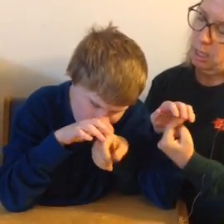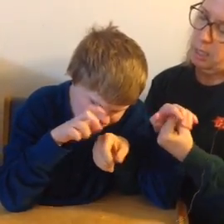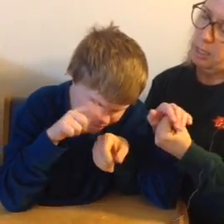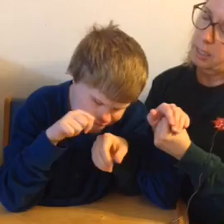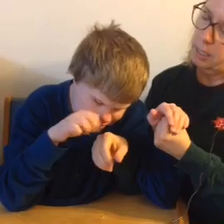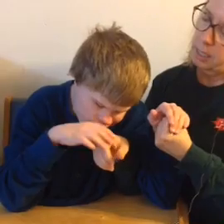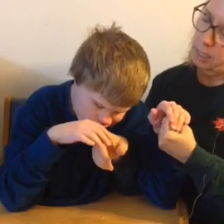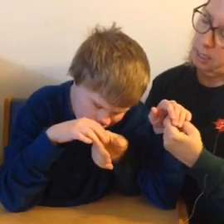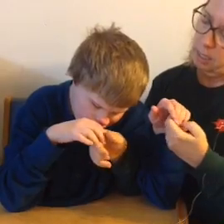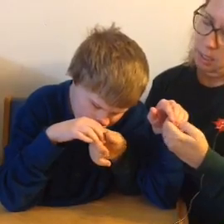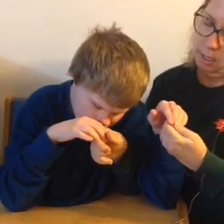T,